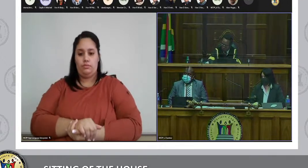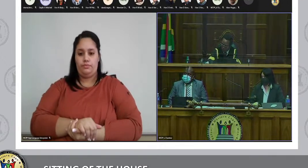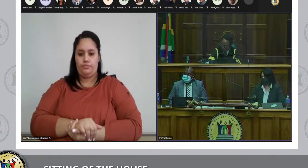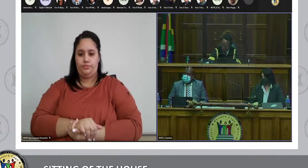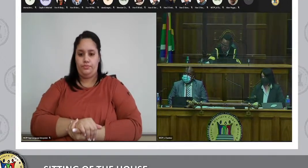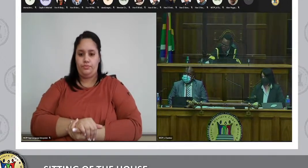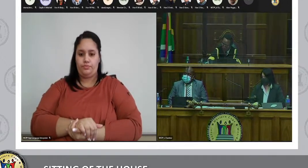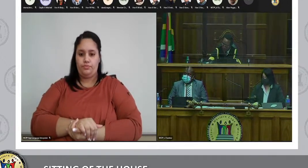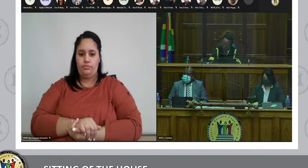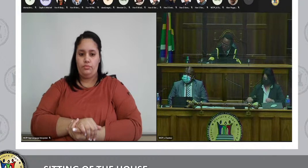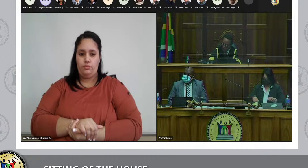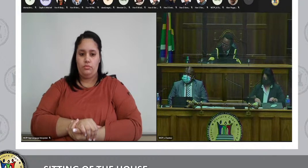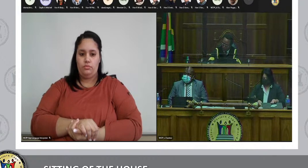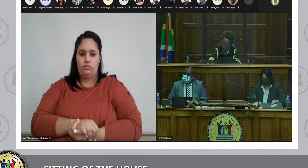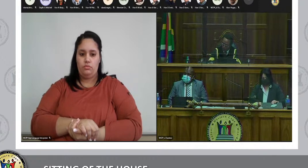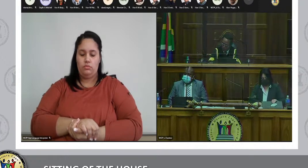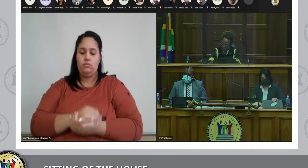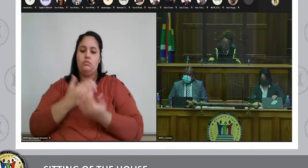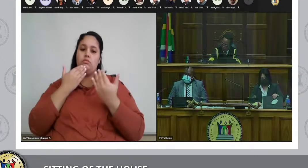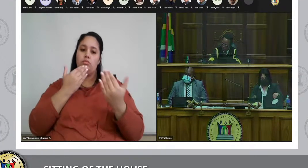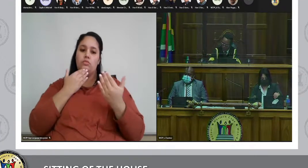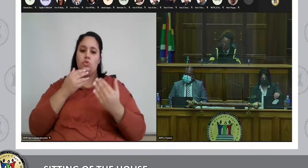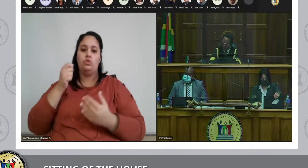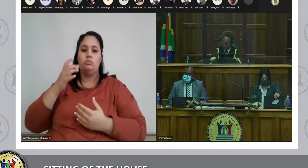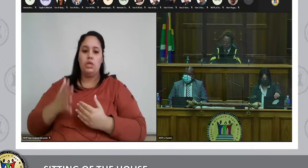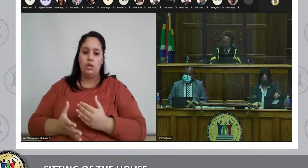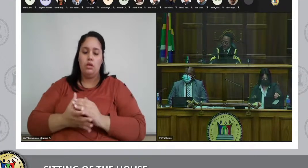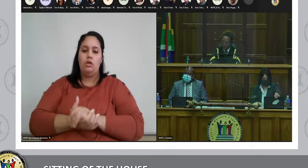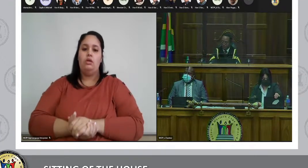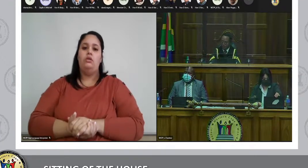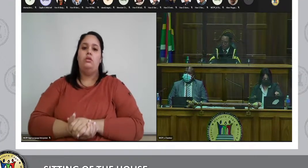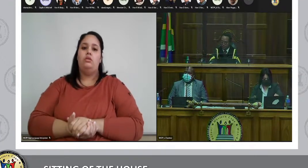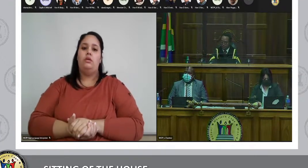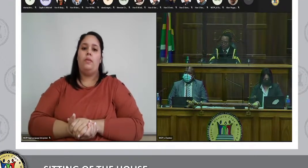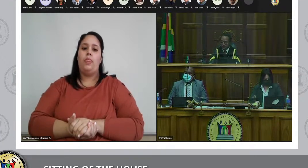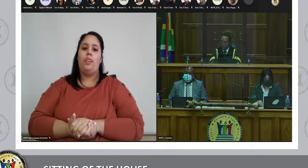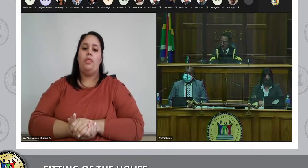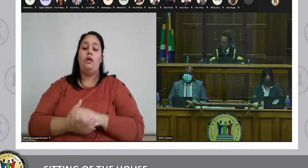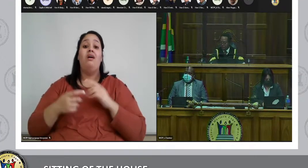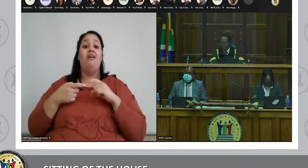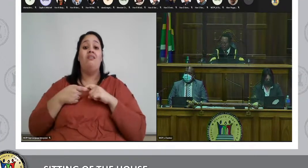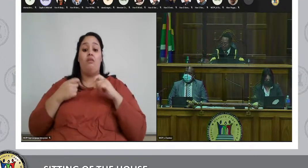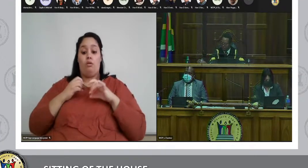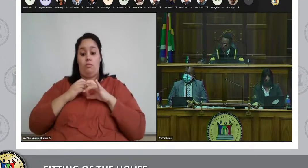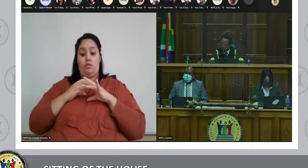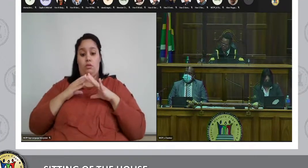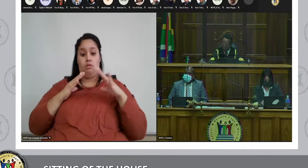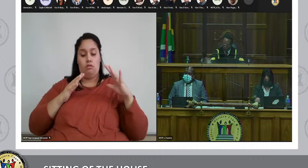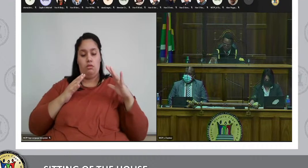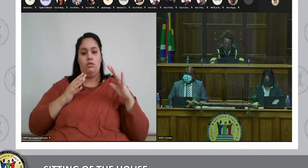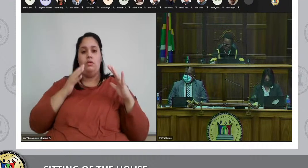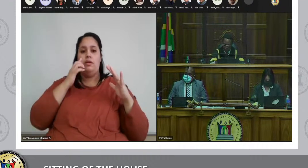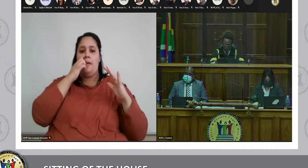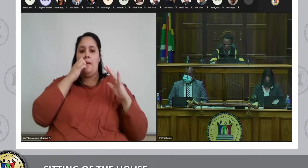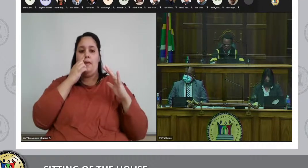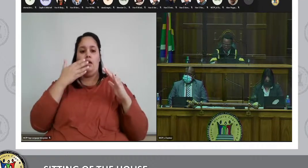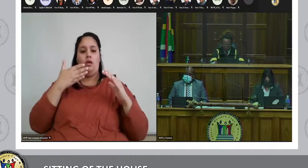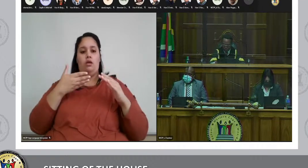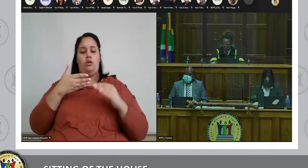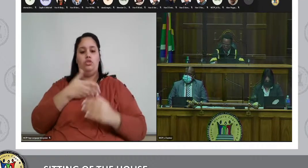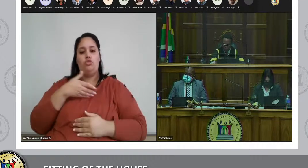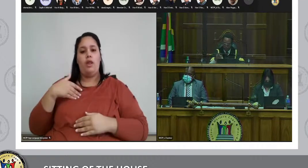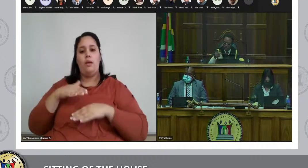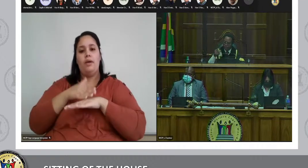Thank you very much, Mr. Speaker. Speaker, let me from the offset start off with gender-based